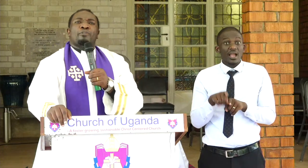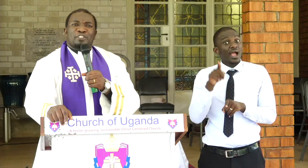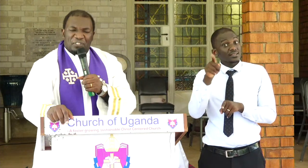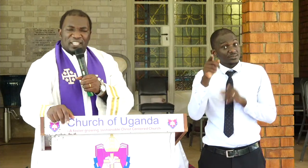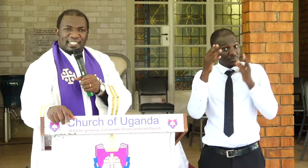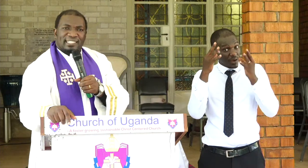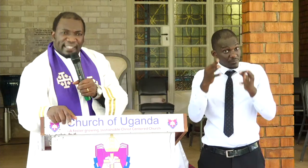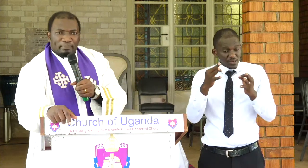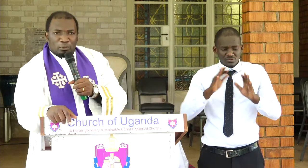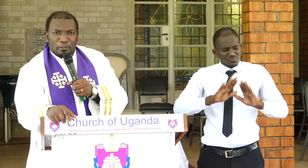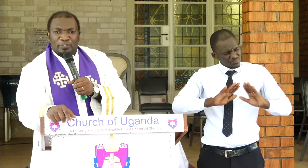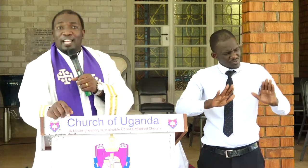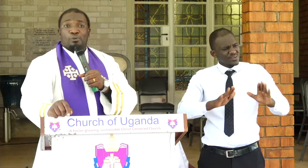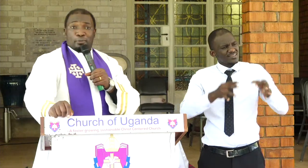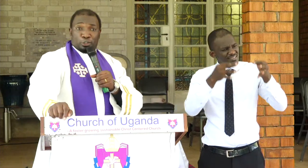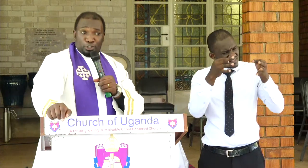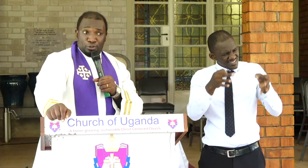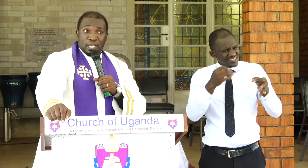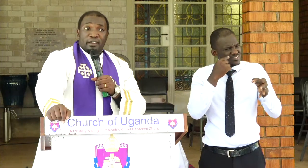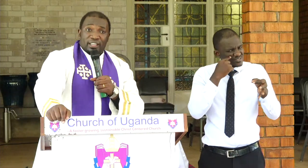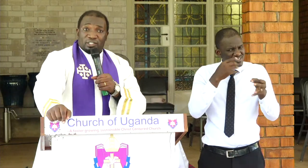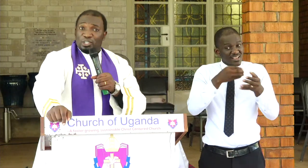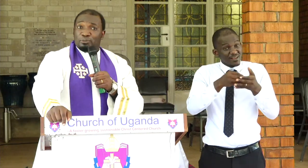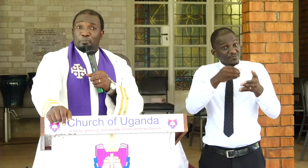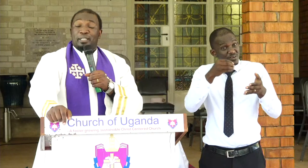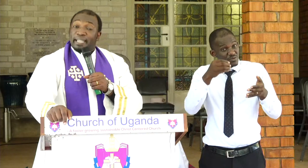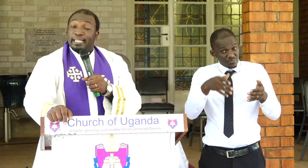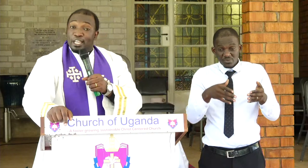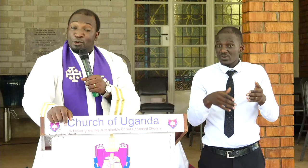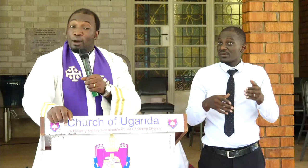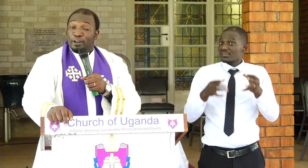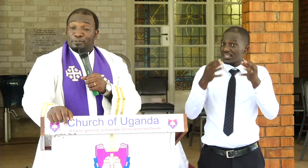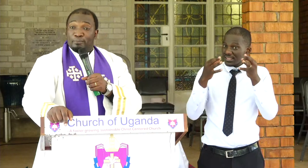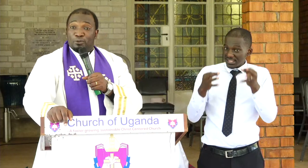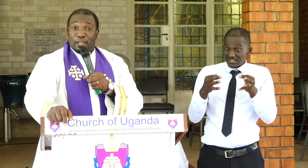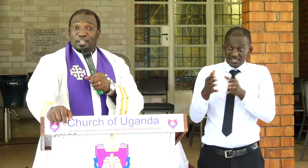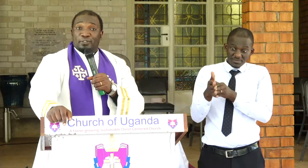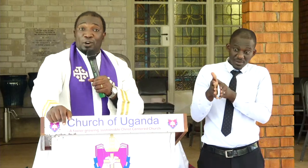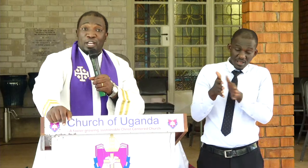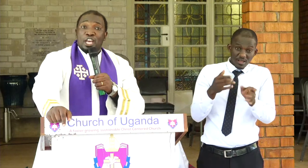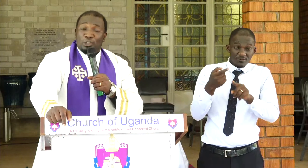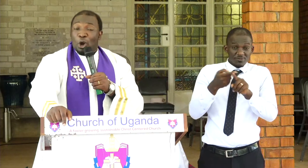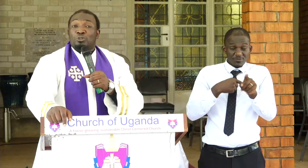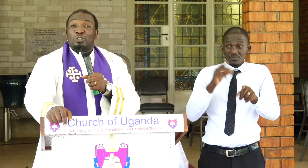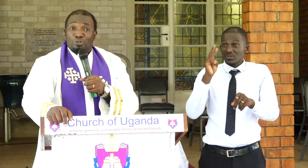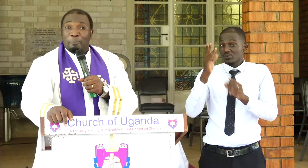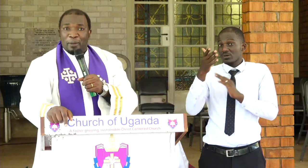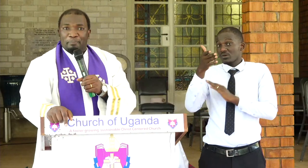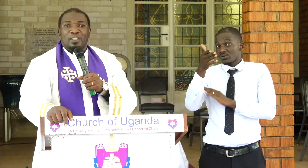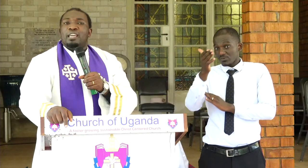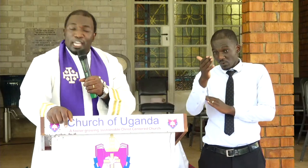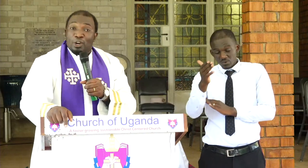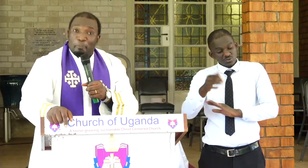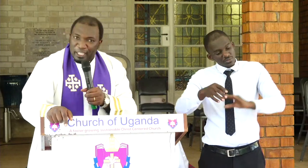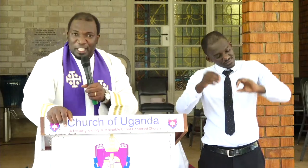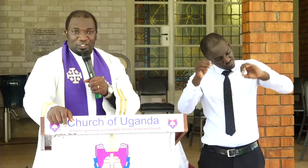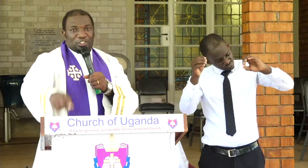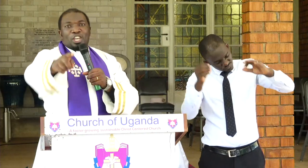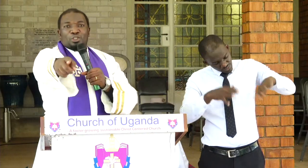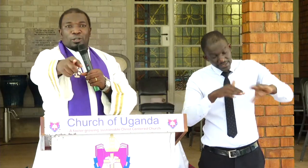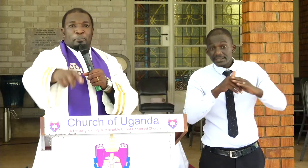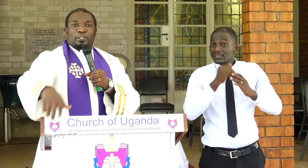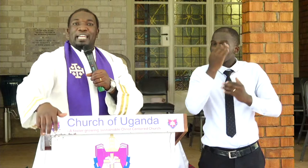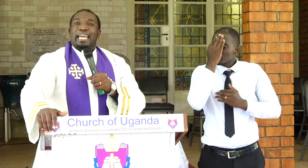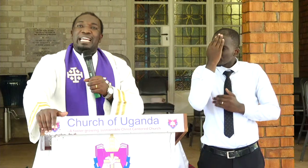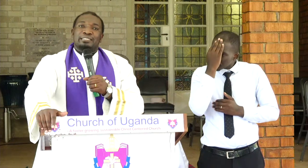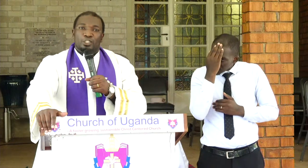go of the things that seem to be valuable to you, that seem to be taking you away from the will of God. You ought to drop them. In obedience,